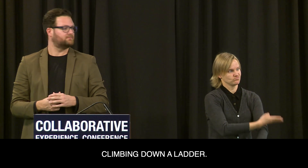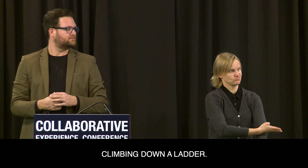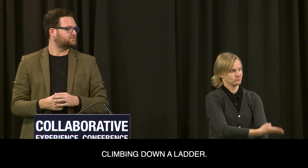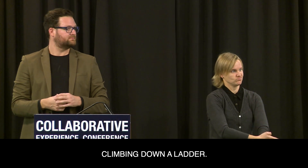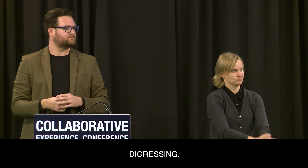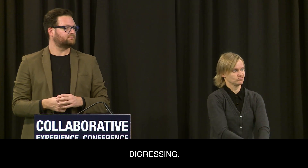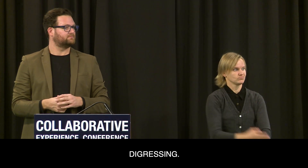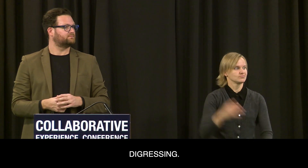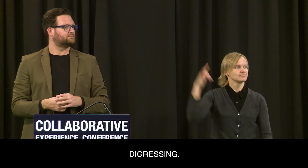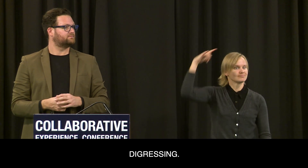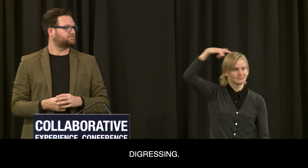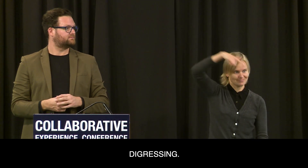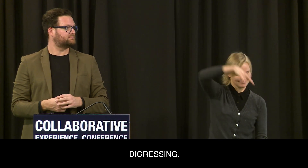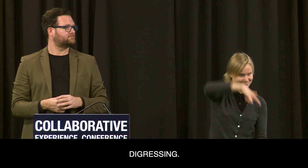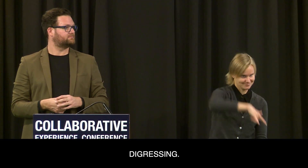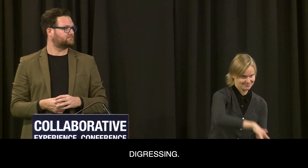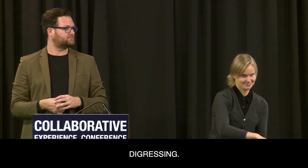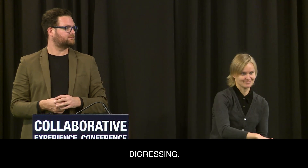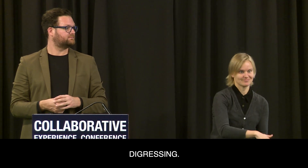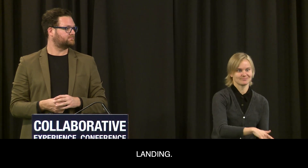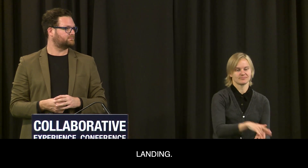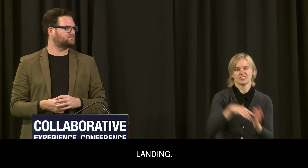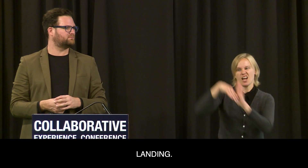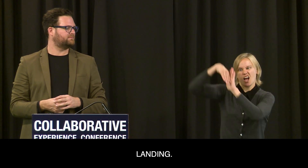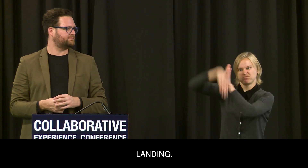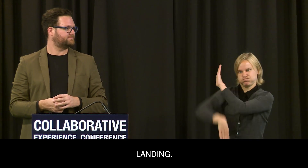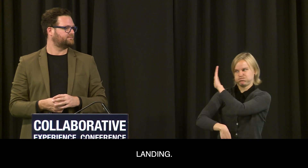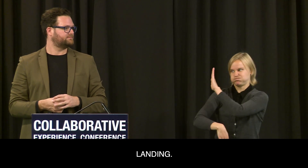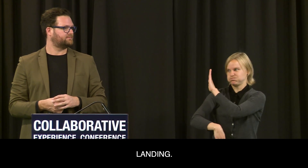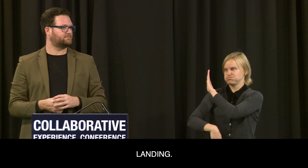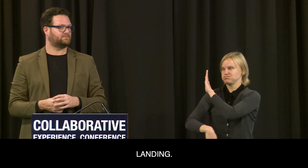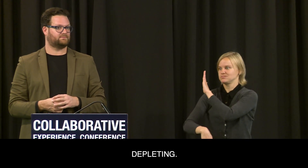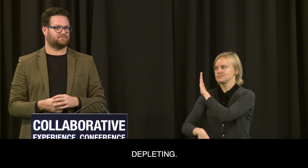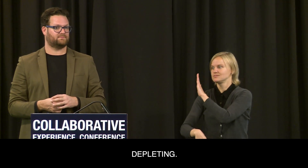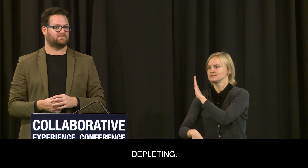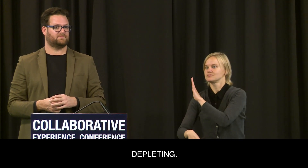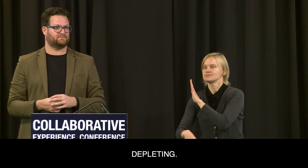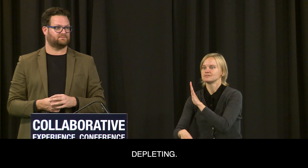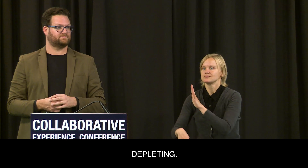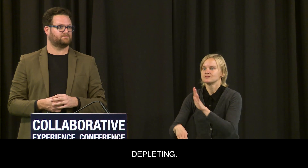ladder. Digressing. Landing. Depleting.